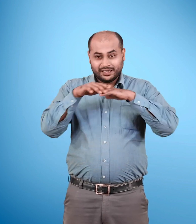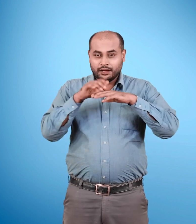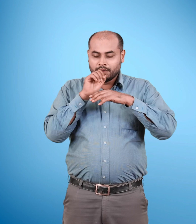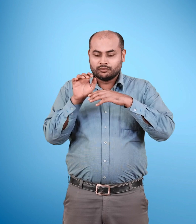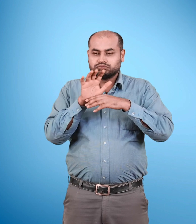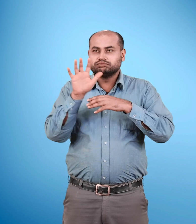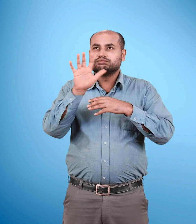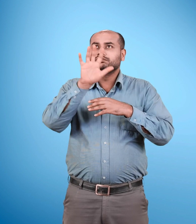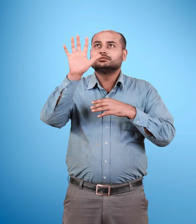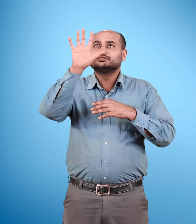evaporation,